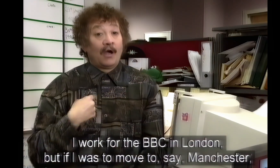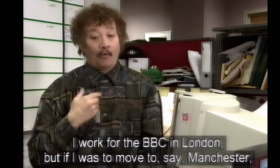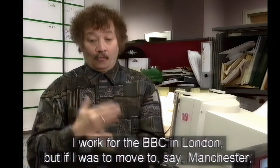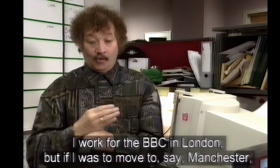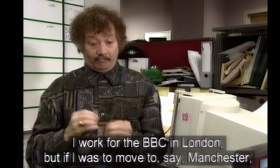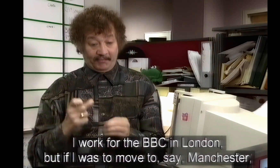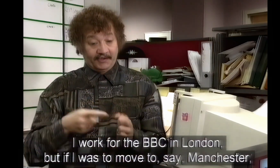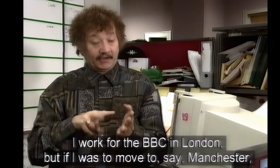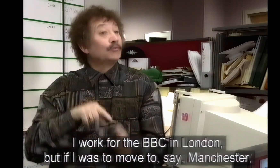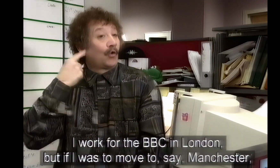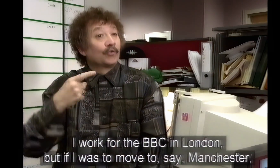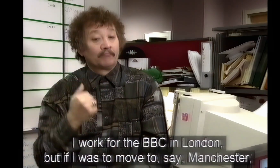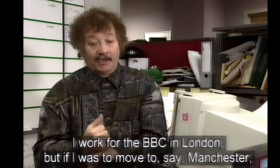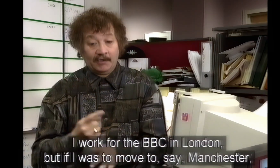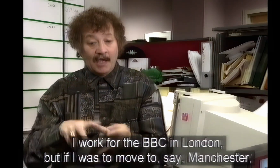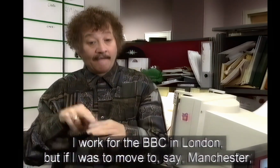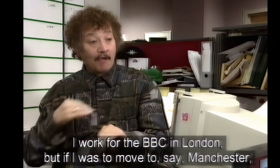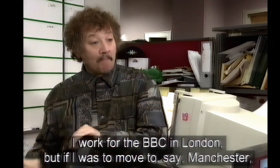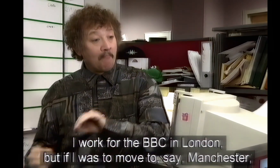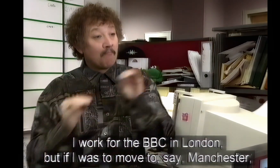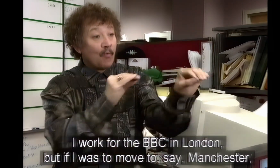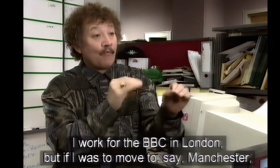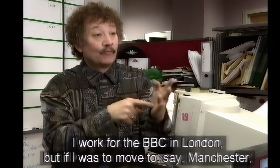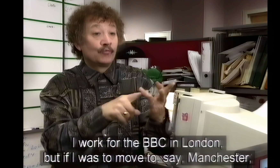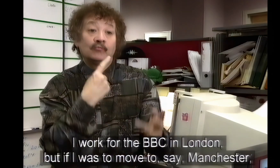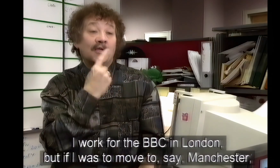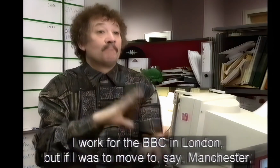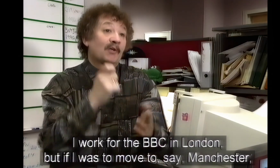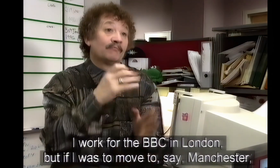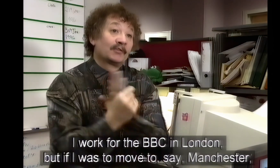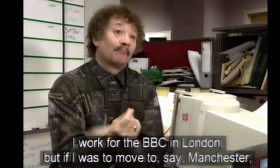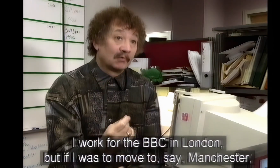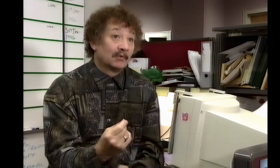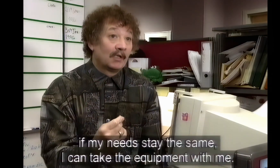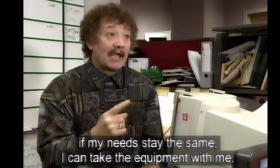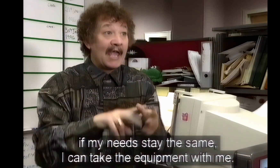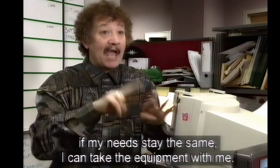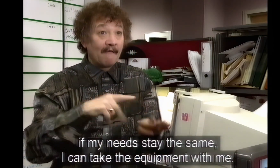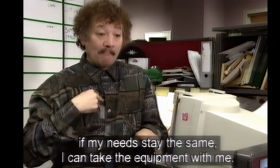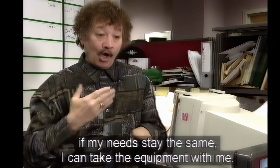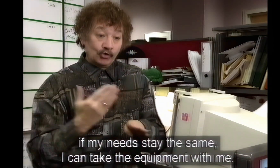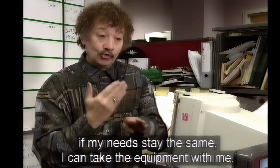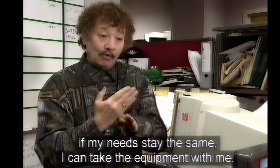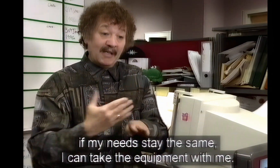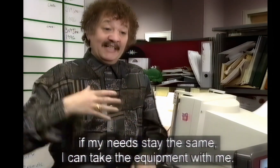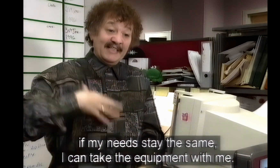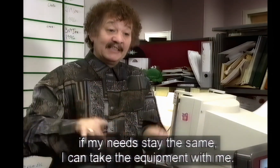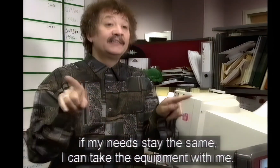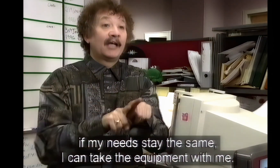work. Now, I work for the BBC in London, but if I was to move to, say, Manchester, for example, if my needs stay